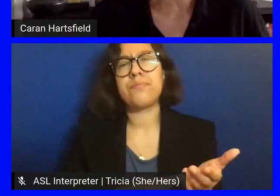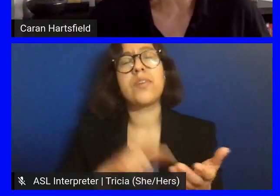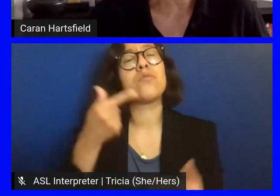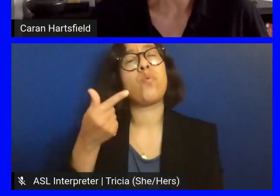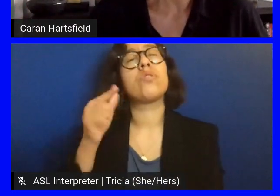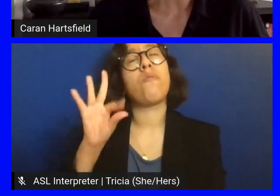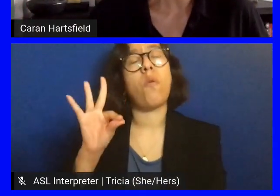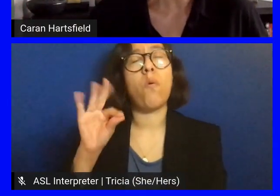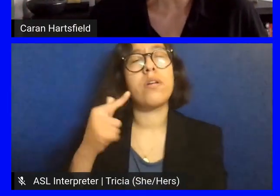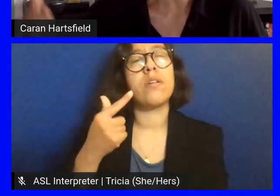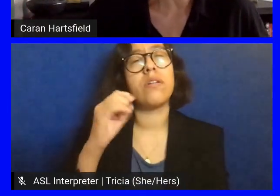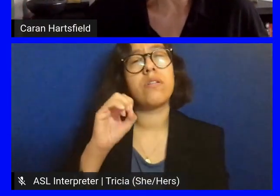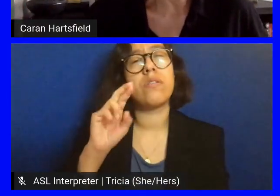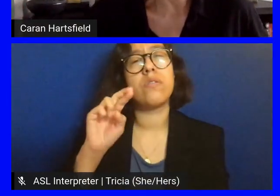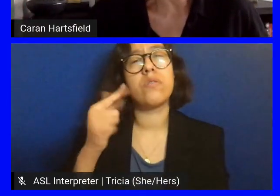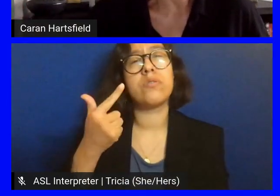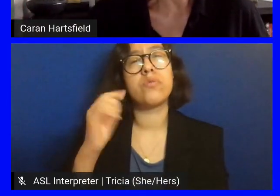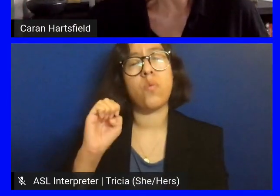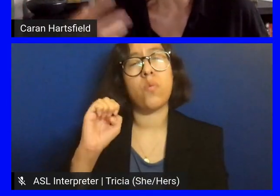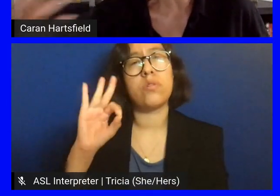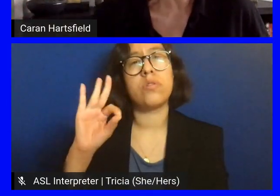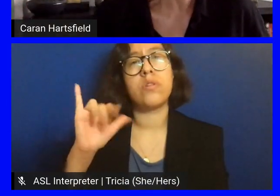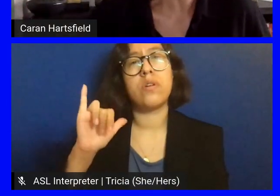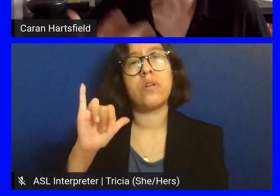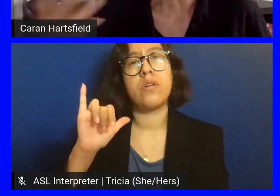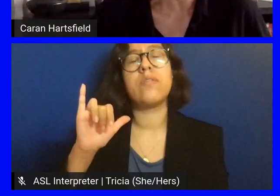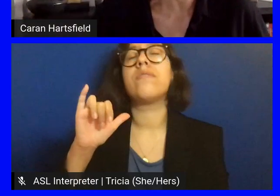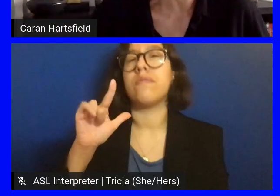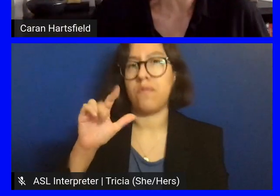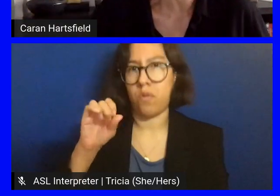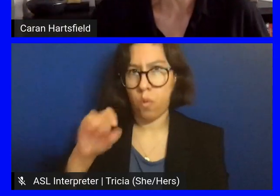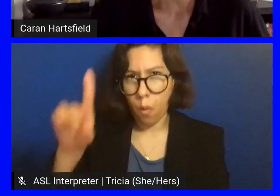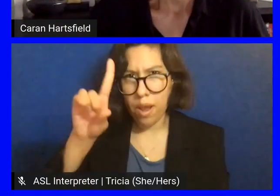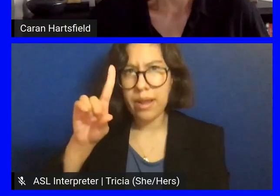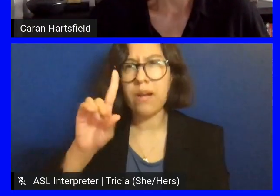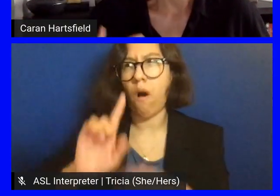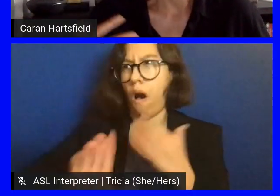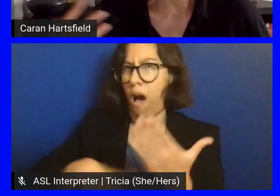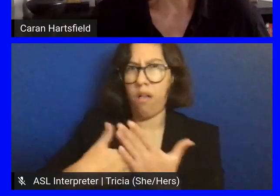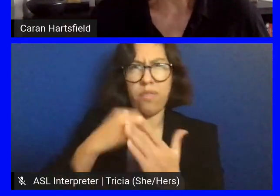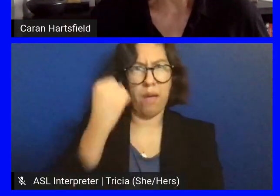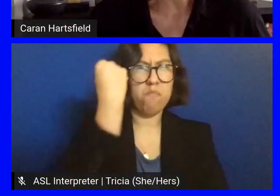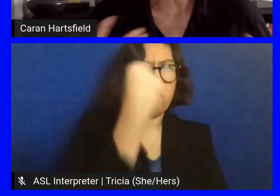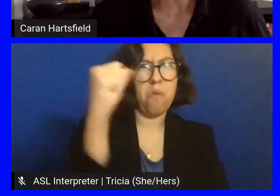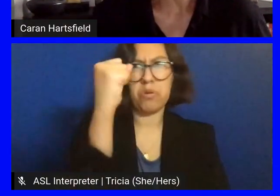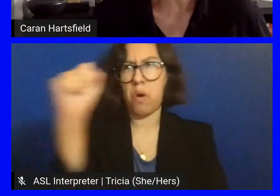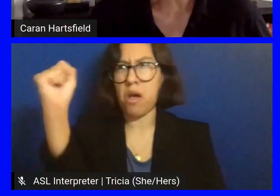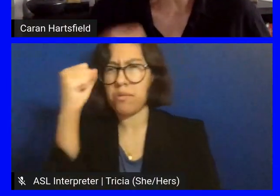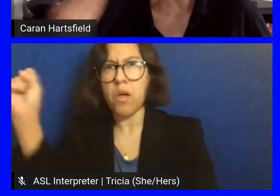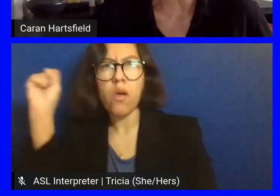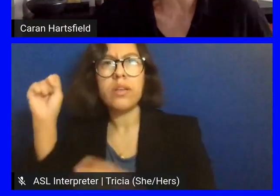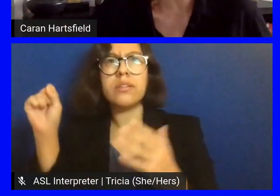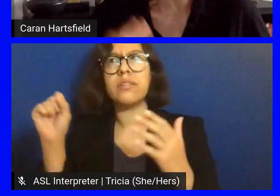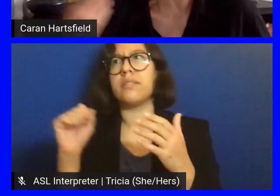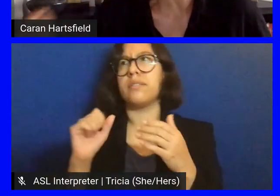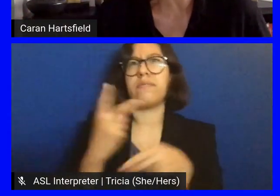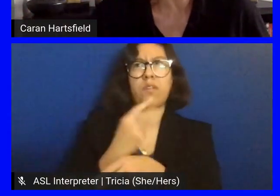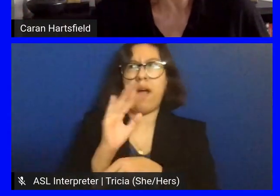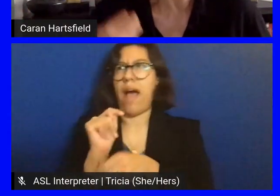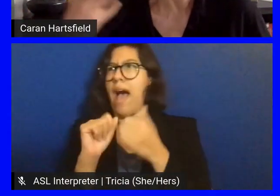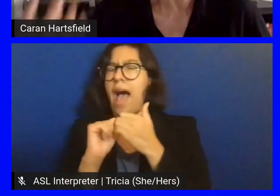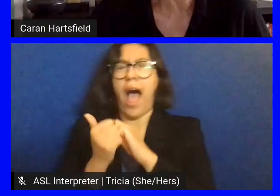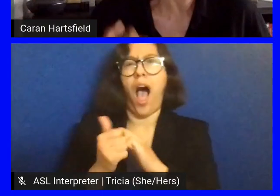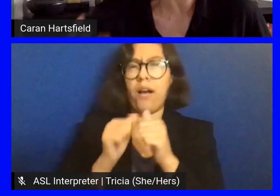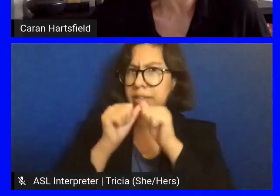the death of George Floyd, and all of these protests were going on, and we're all trying to figure out, how can we keep this